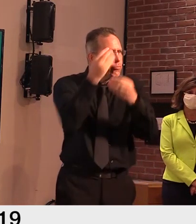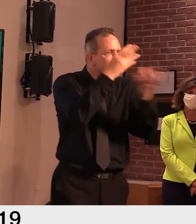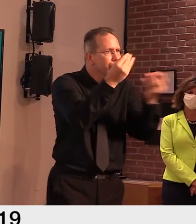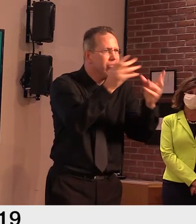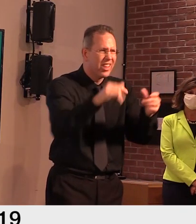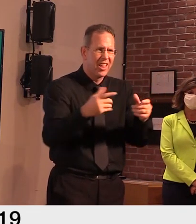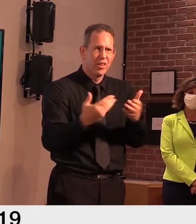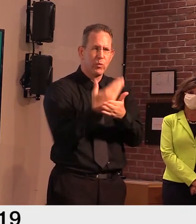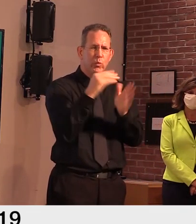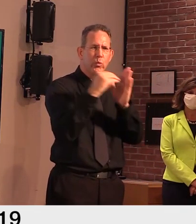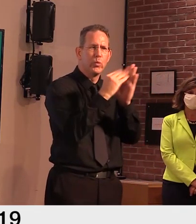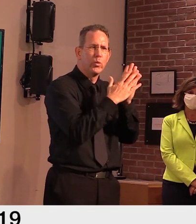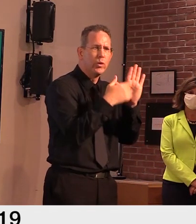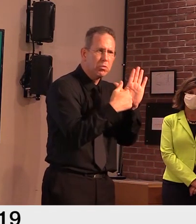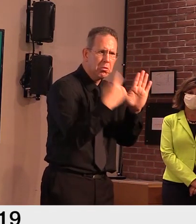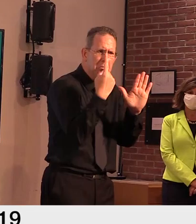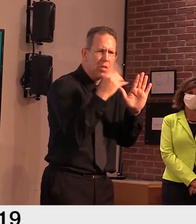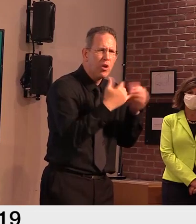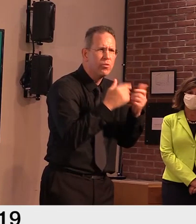point. Commissioner Sherling.